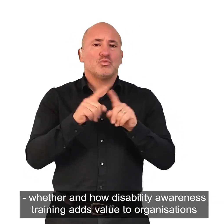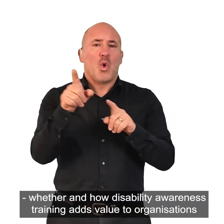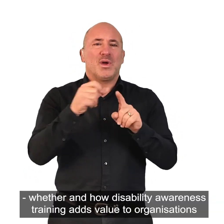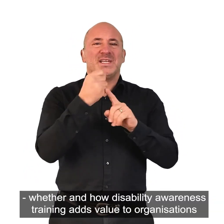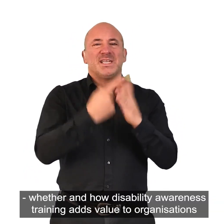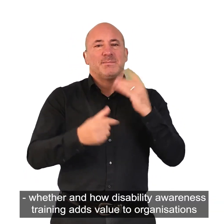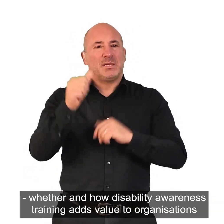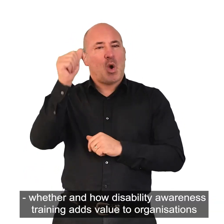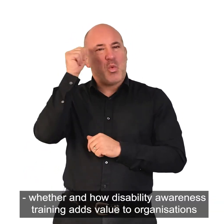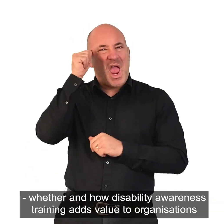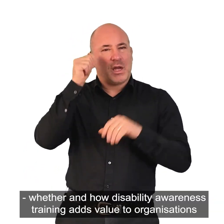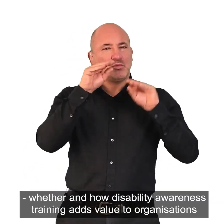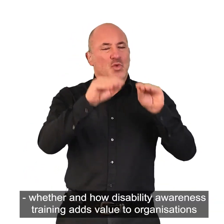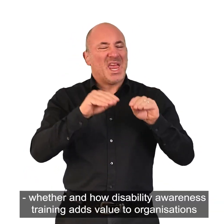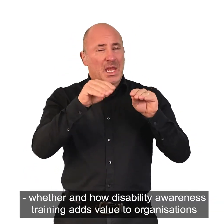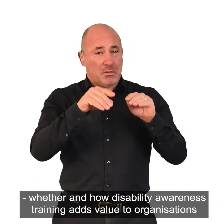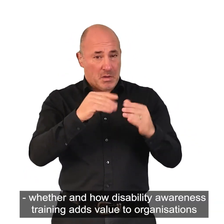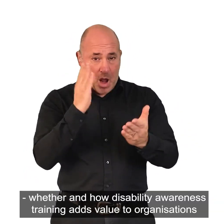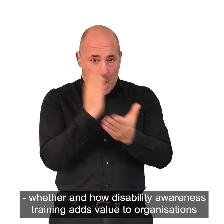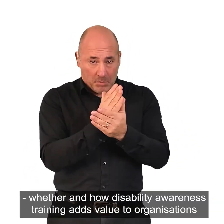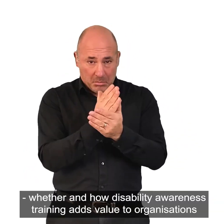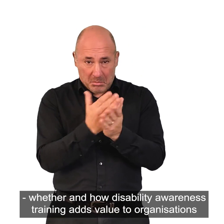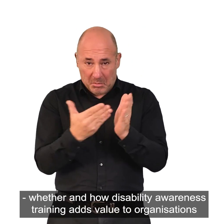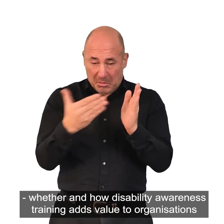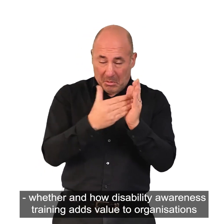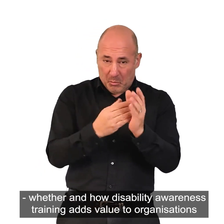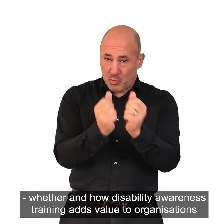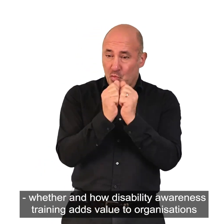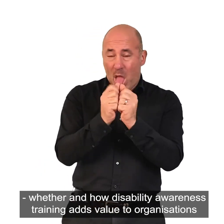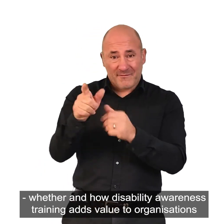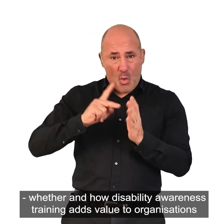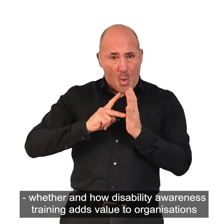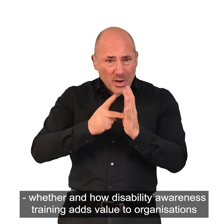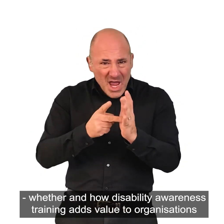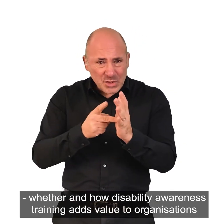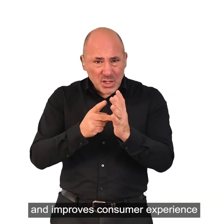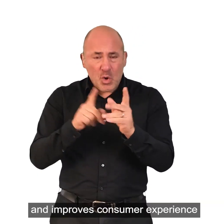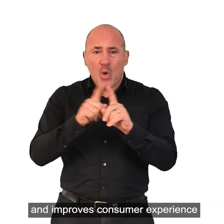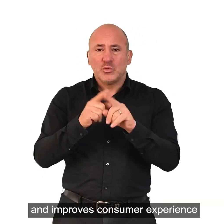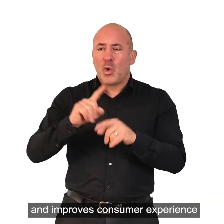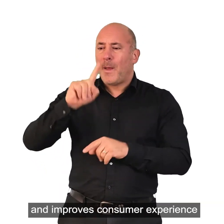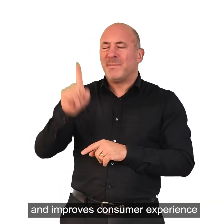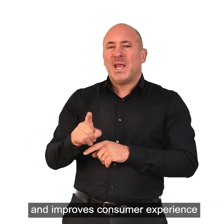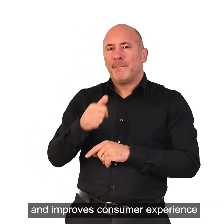whether and how disability awareness training adds value to organisations and improves consumer